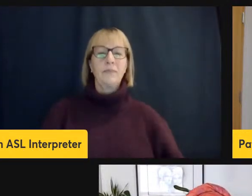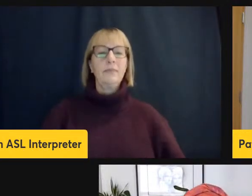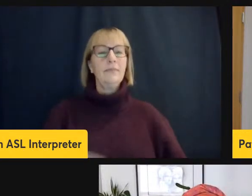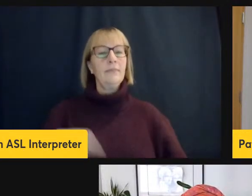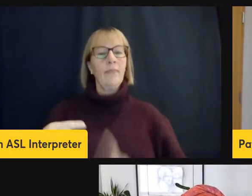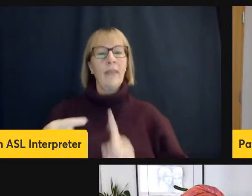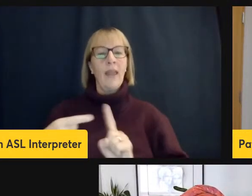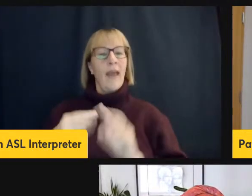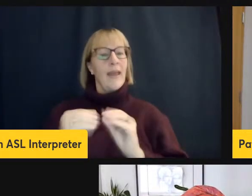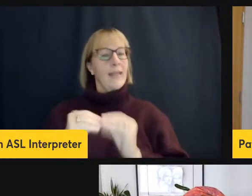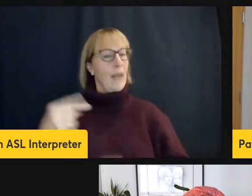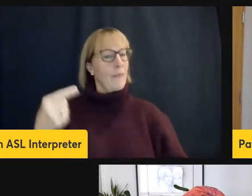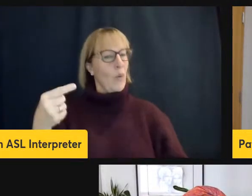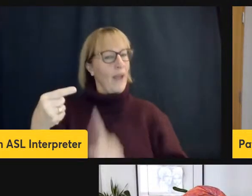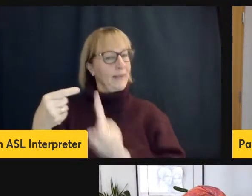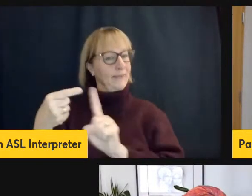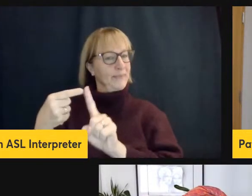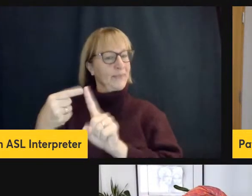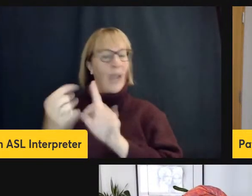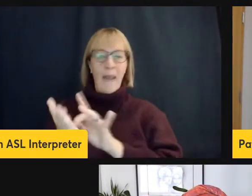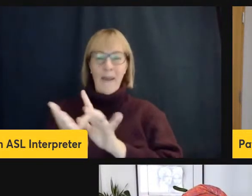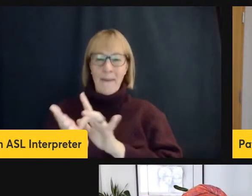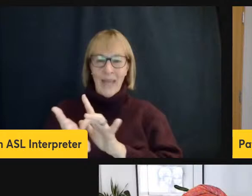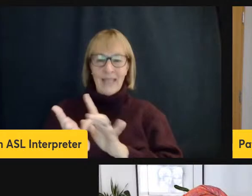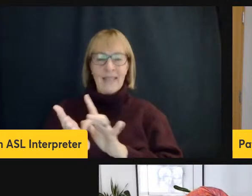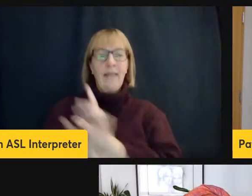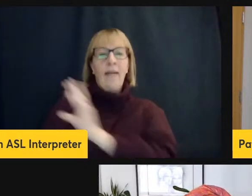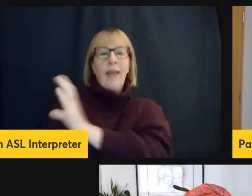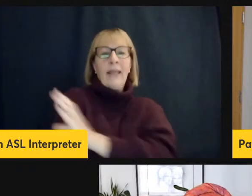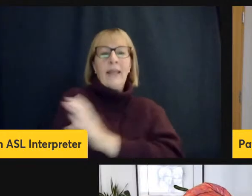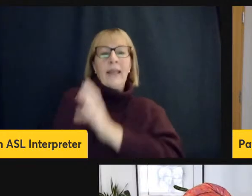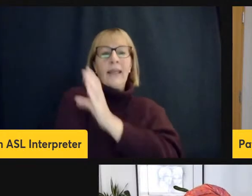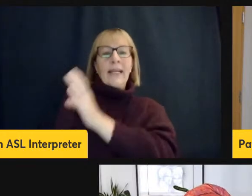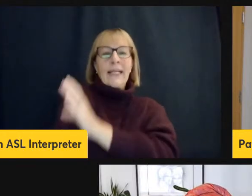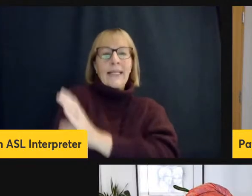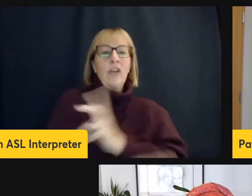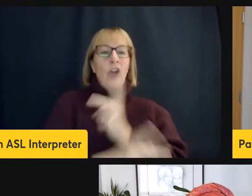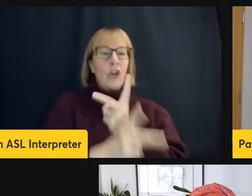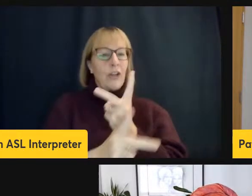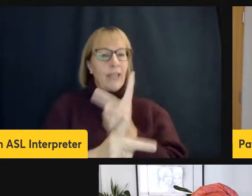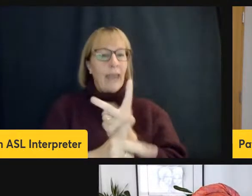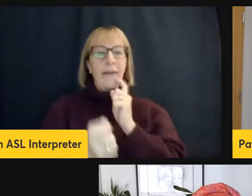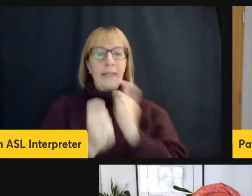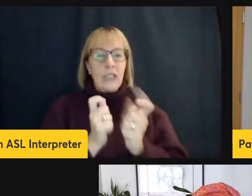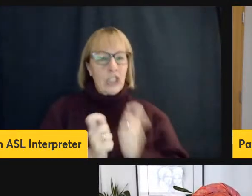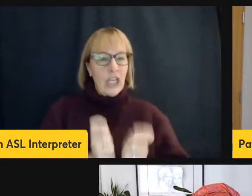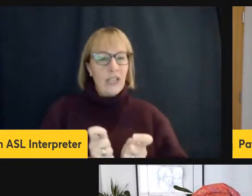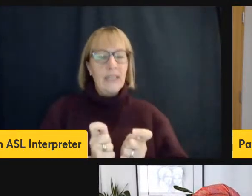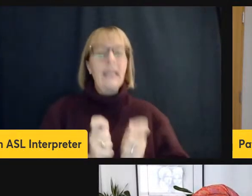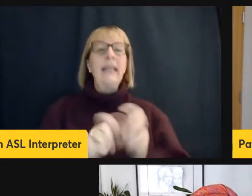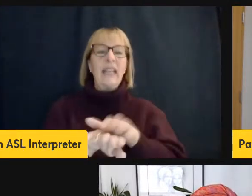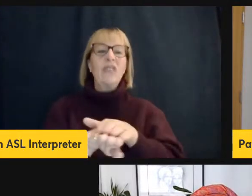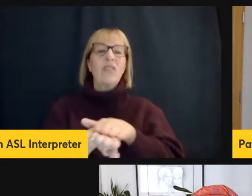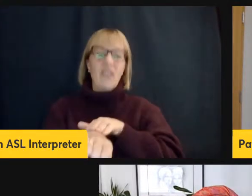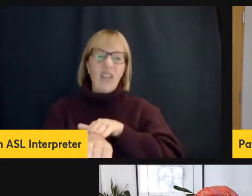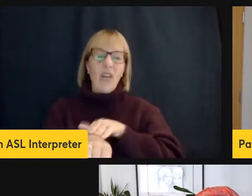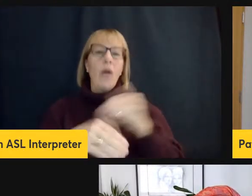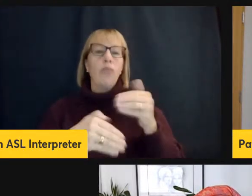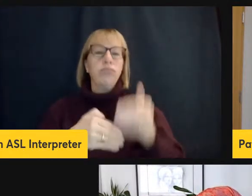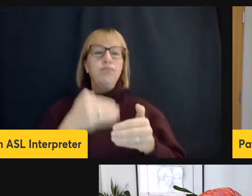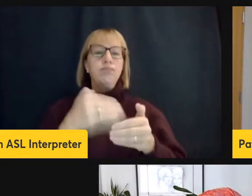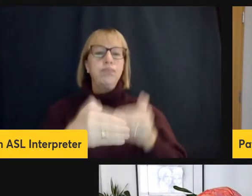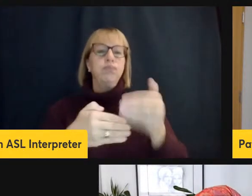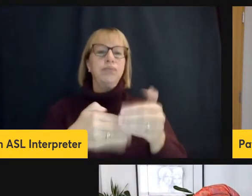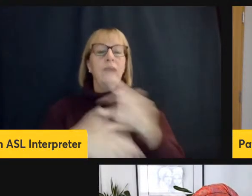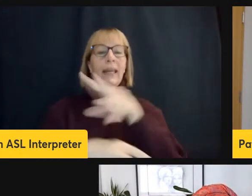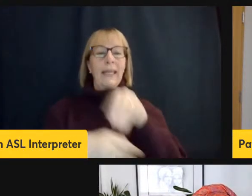history in the practice of medicine and clinical care. When it comes time to make changes, that's very slow to happen systematically. So a review of